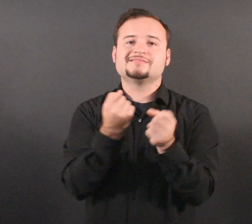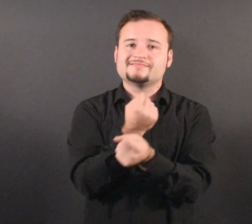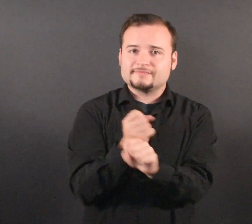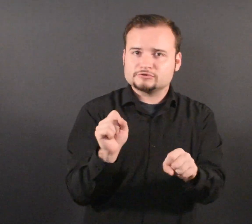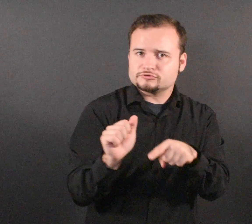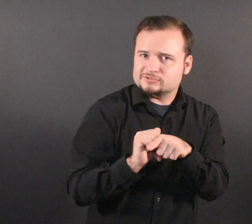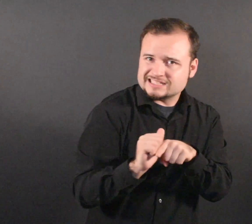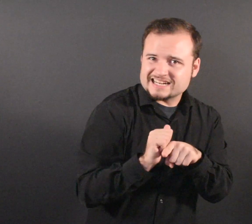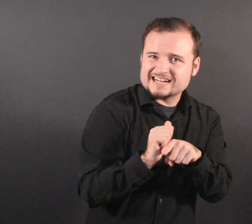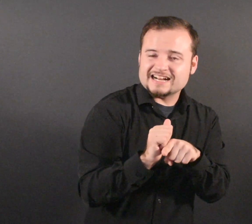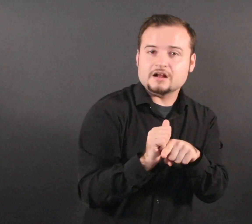safety training,